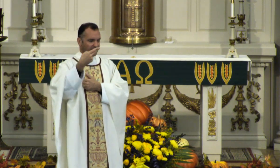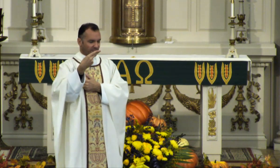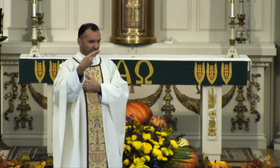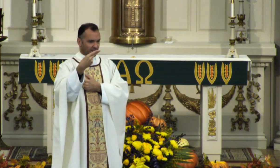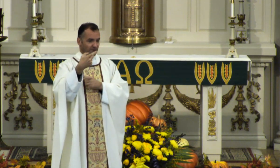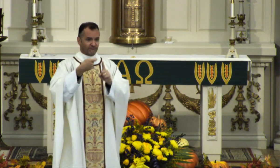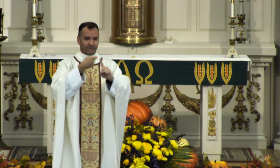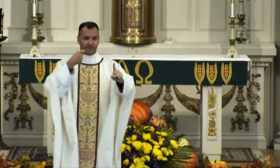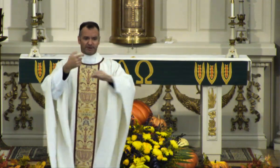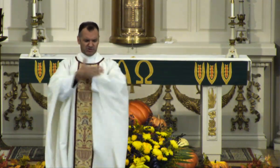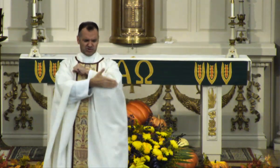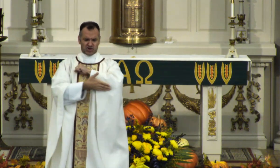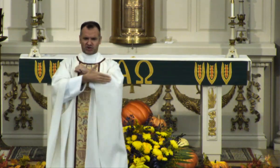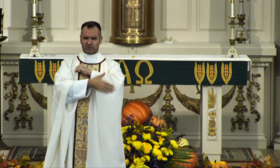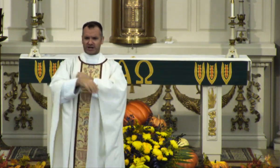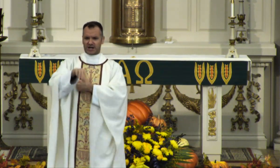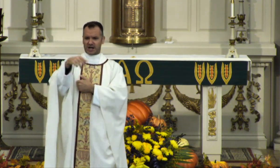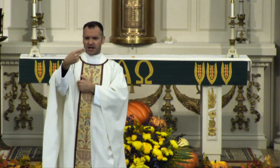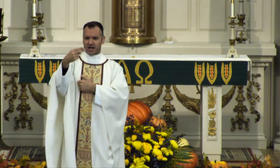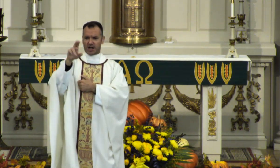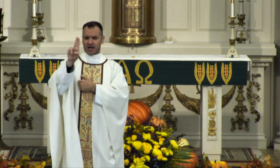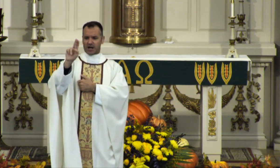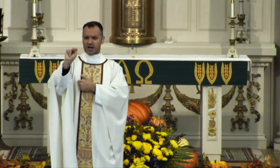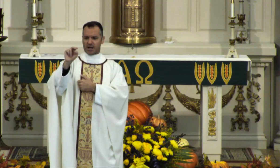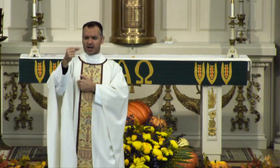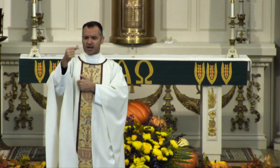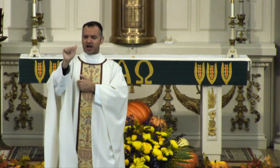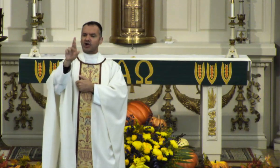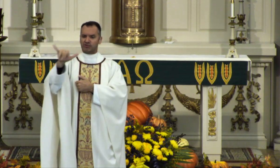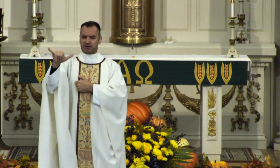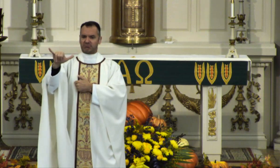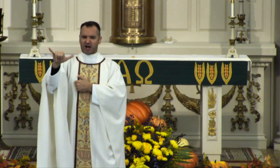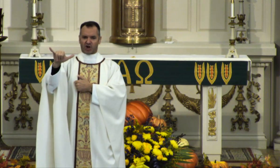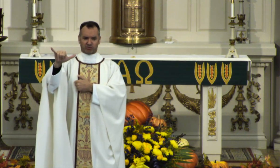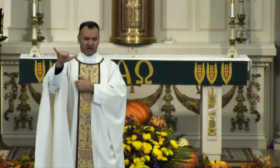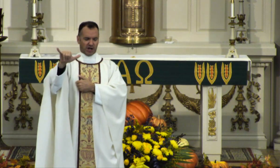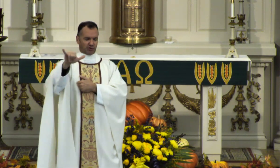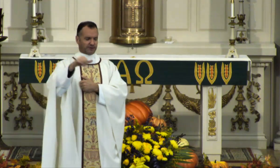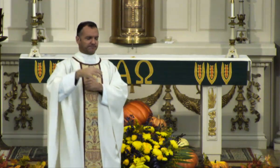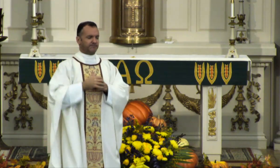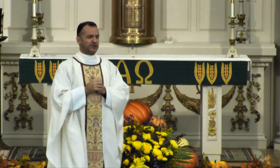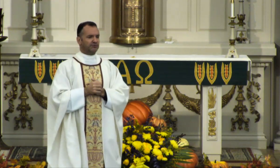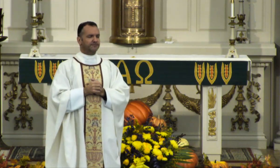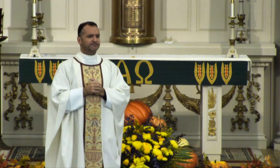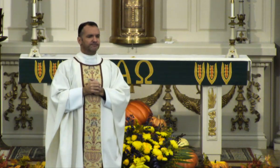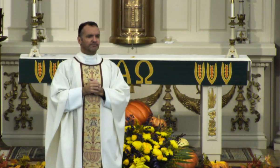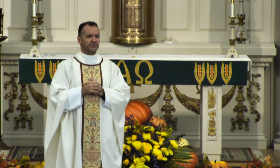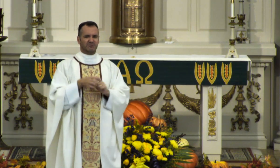Today, the church celebrates Saint Elizabeth from Hungary.